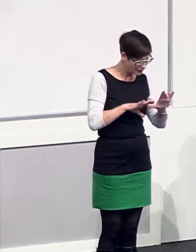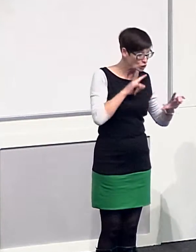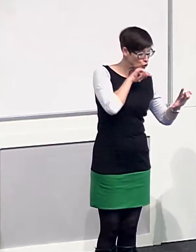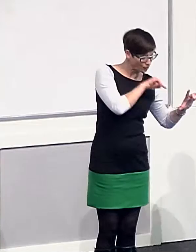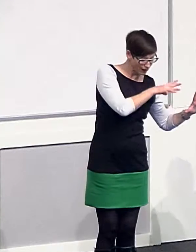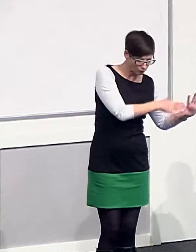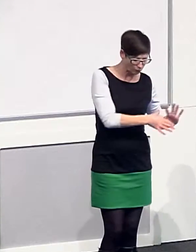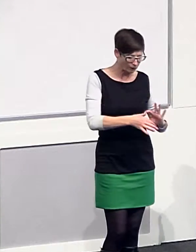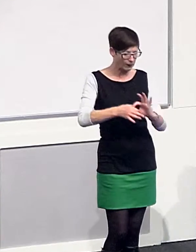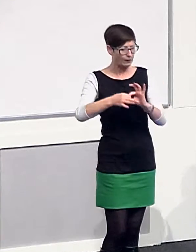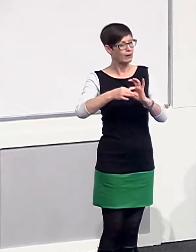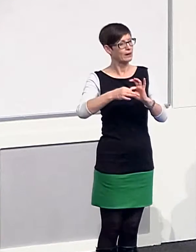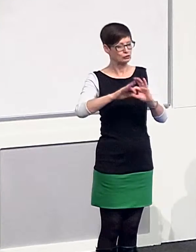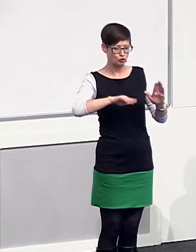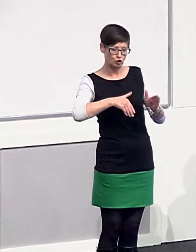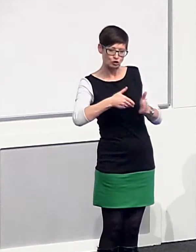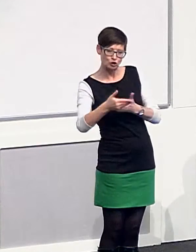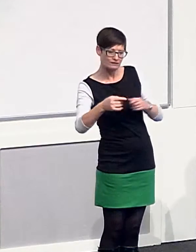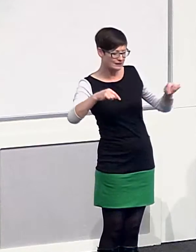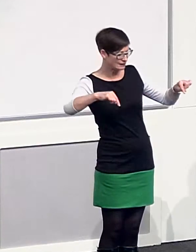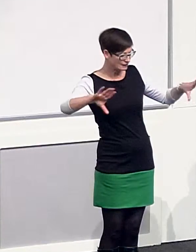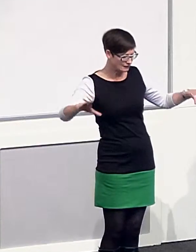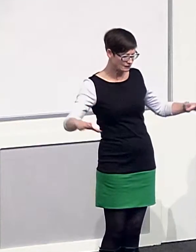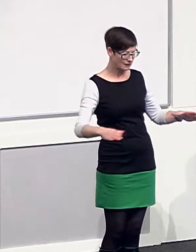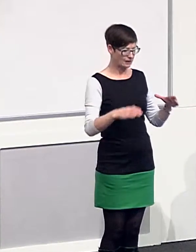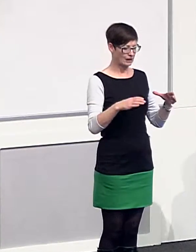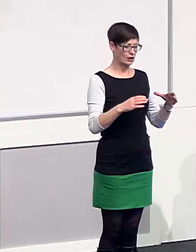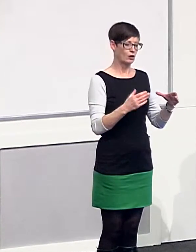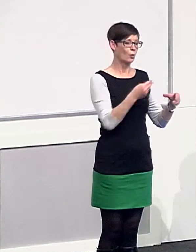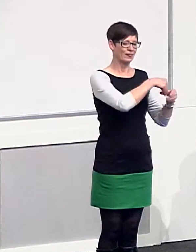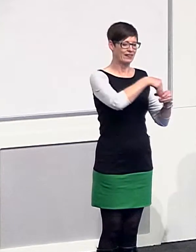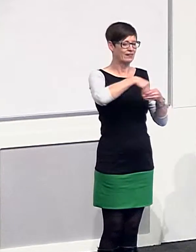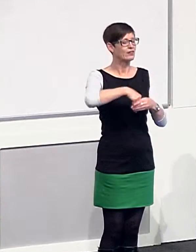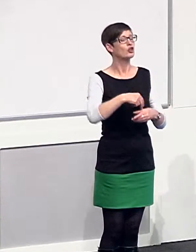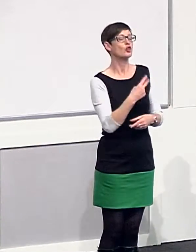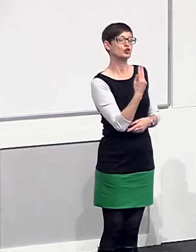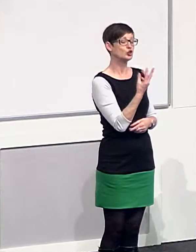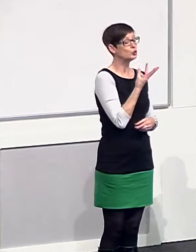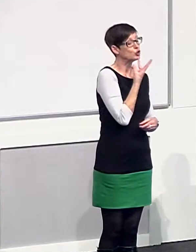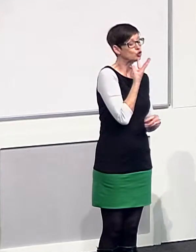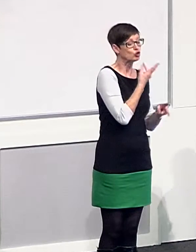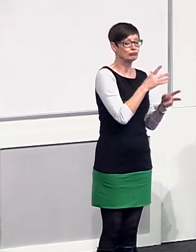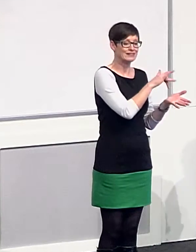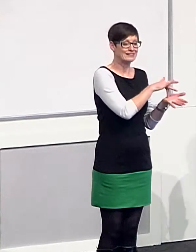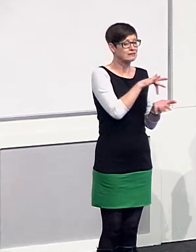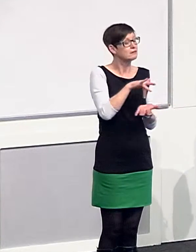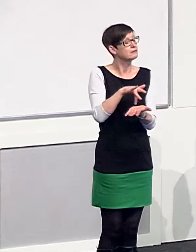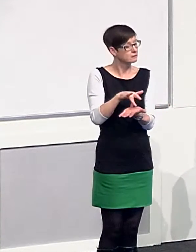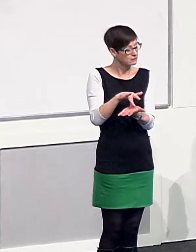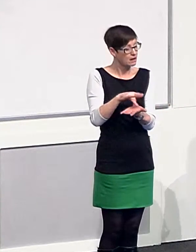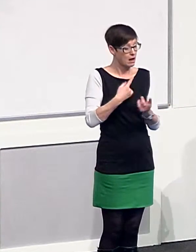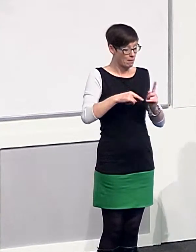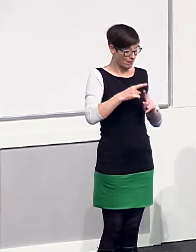for inherited cardiac condition patients in the 2 tertiary centres, and with the excellent research in cardiovascular genetics that we're